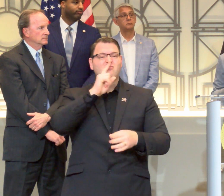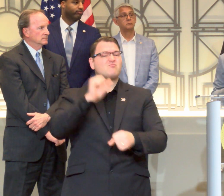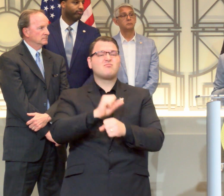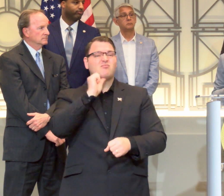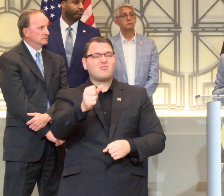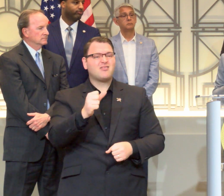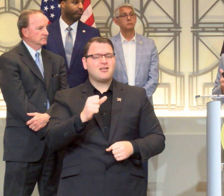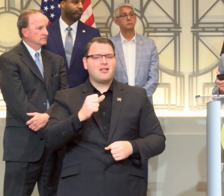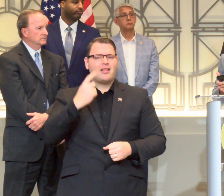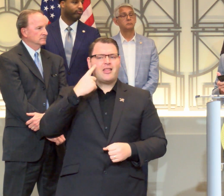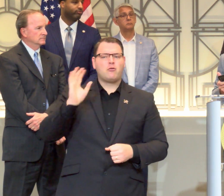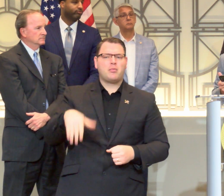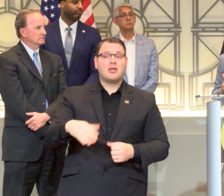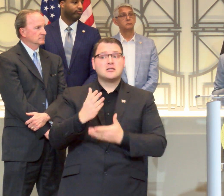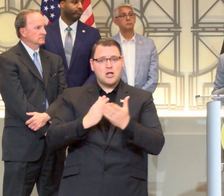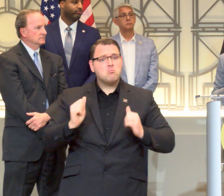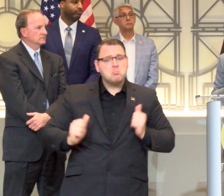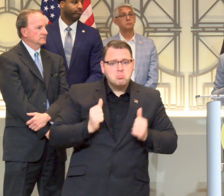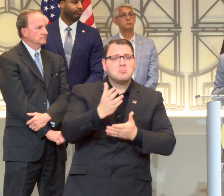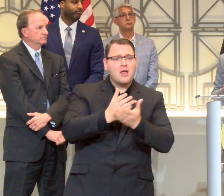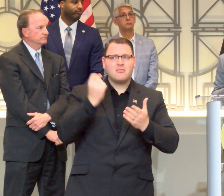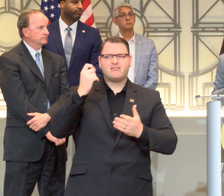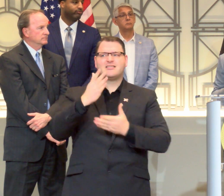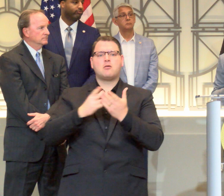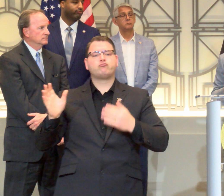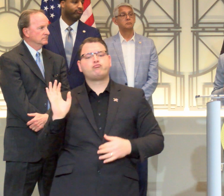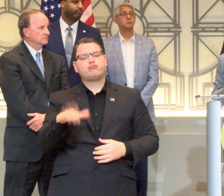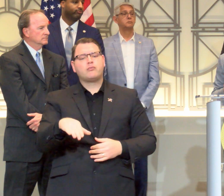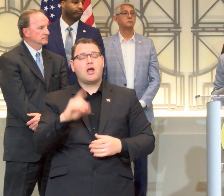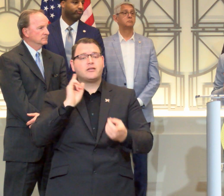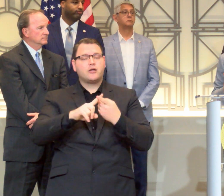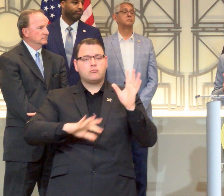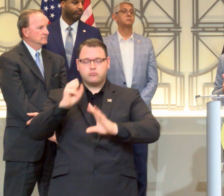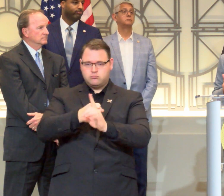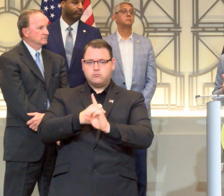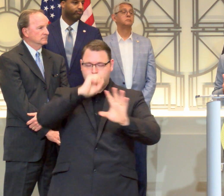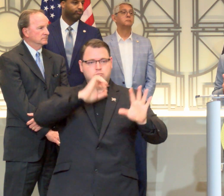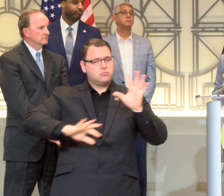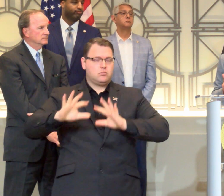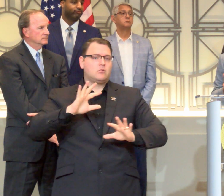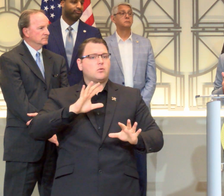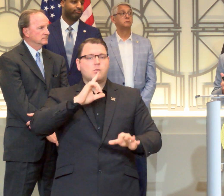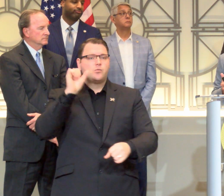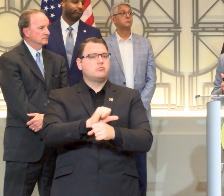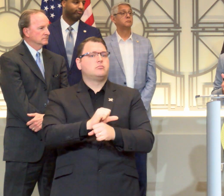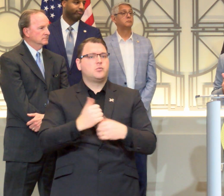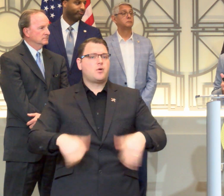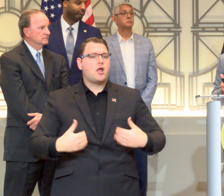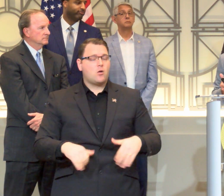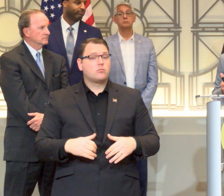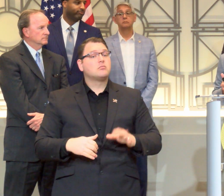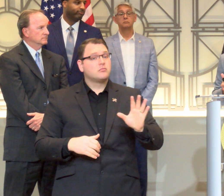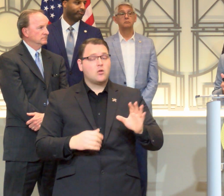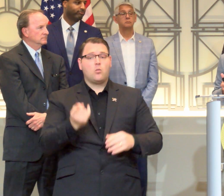taking leadership position, but some aren't yet. And that's because it doesn't feel real until it does. And then it really feels real. I had one of